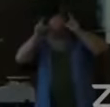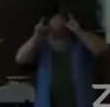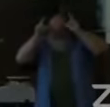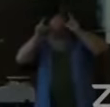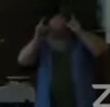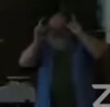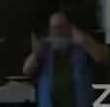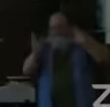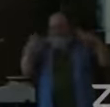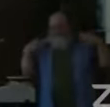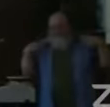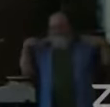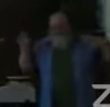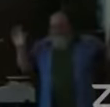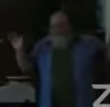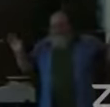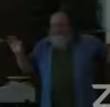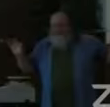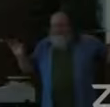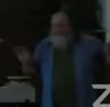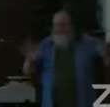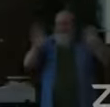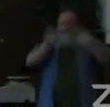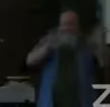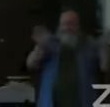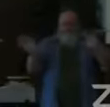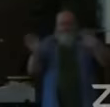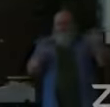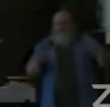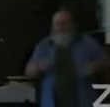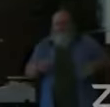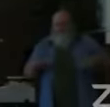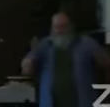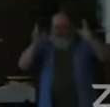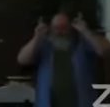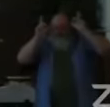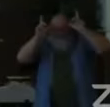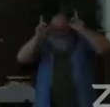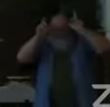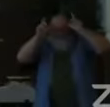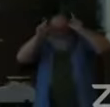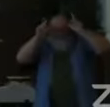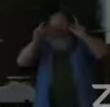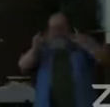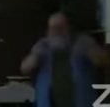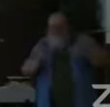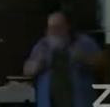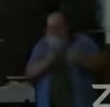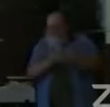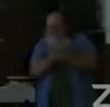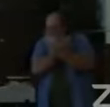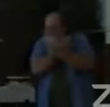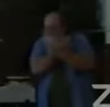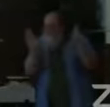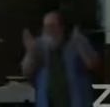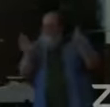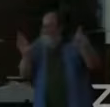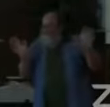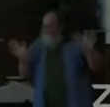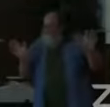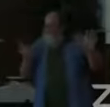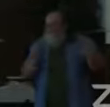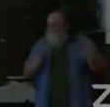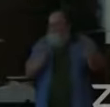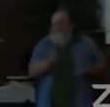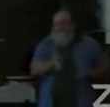serve him. And he rebelled. All right? So he's a created being. God is not a created being. God